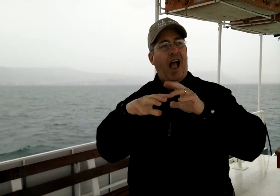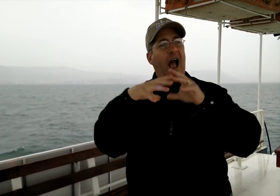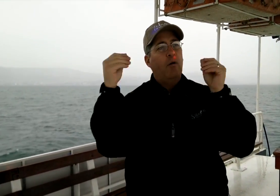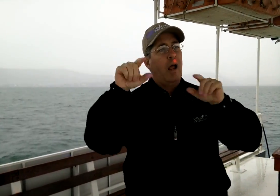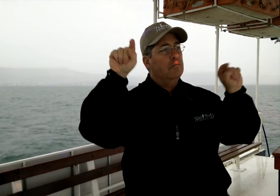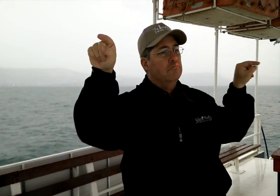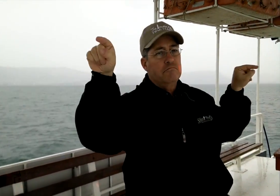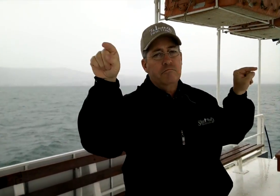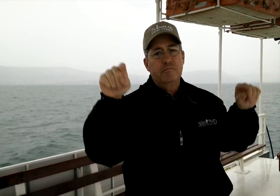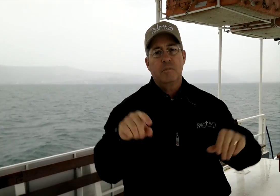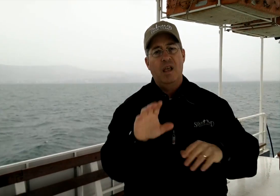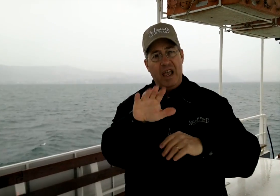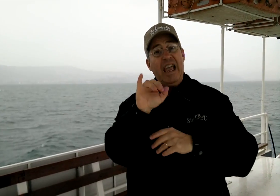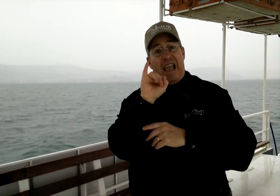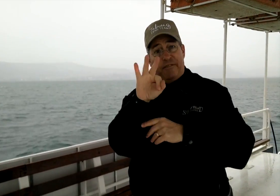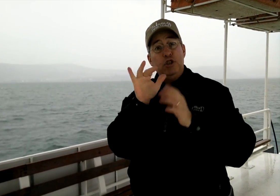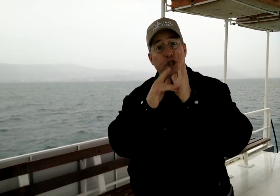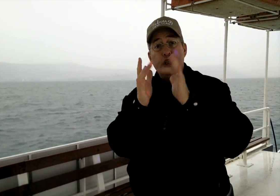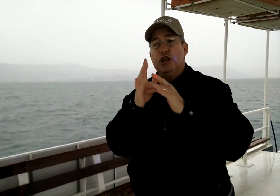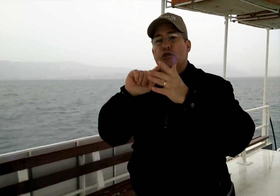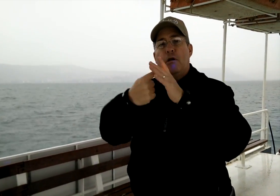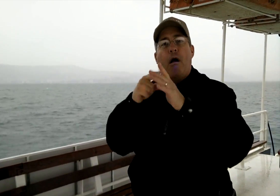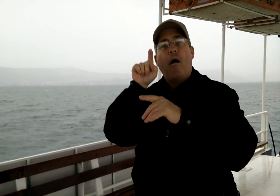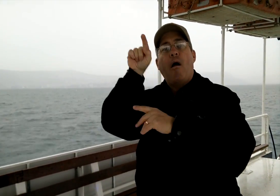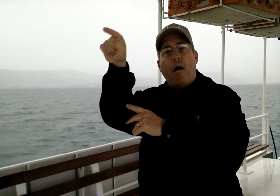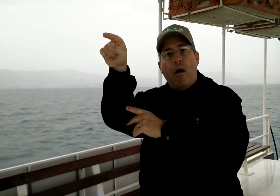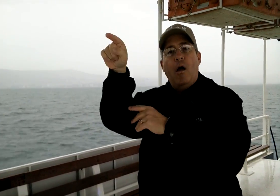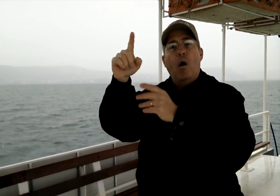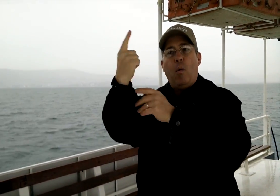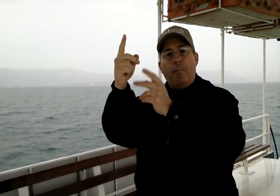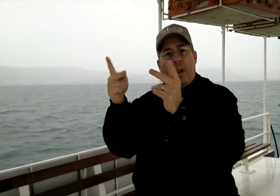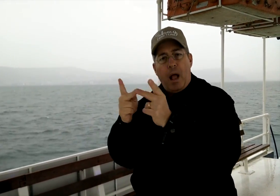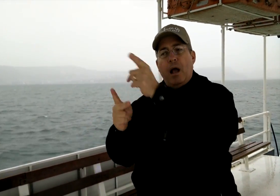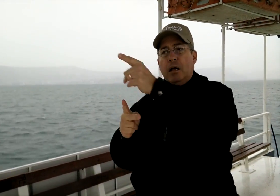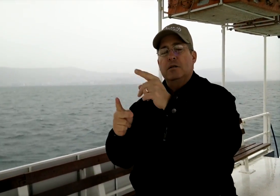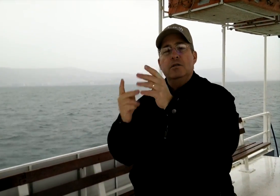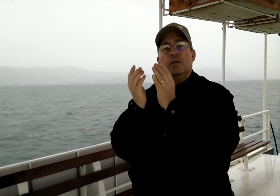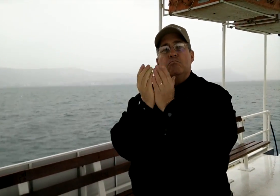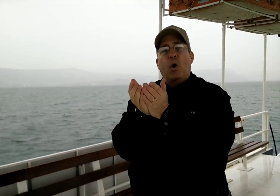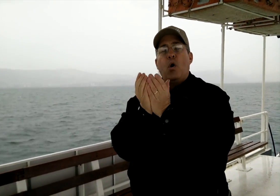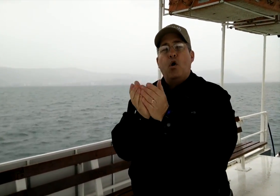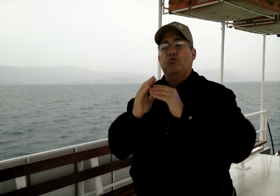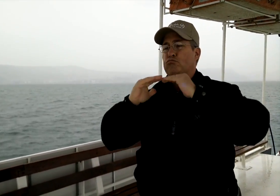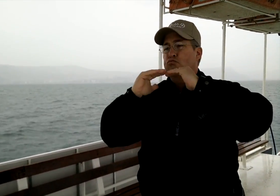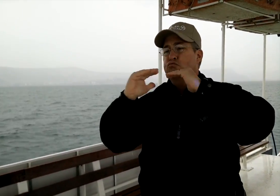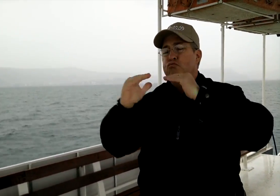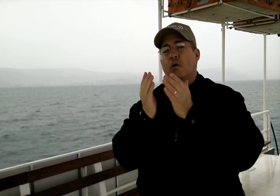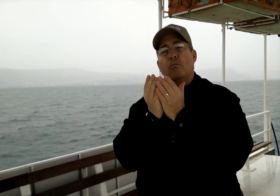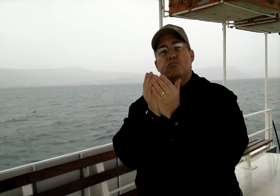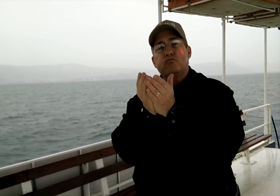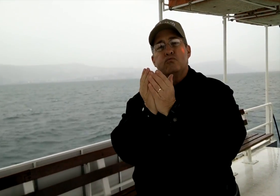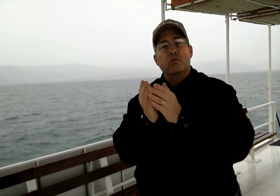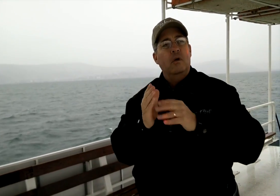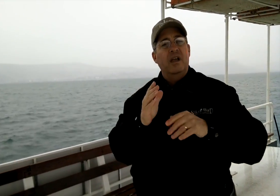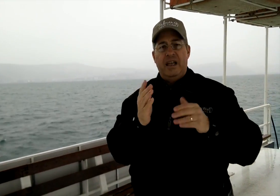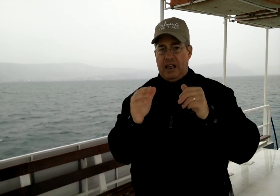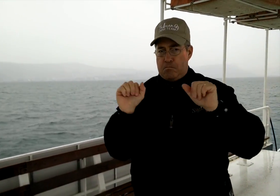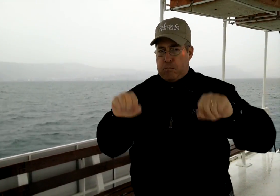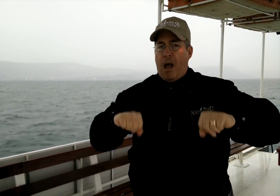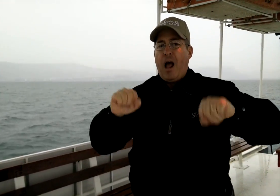There's a lot of different weather in the center. In the middle, there'll be different weather than on the outside. Along the shoreline, boats would be sailing along,